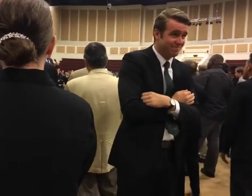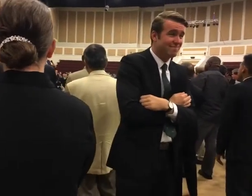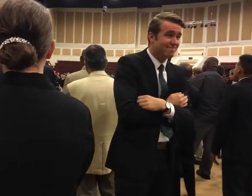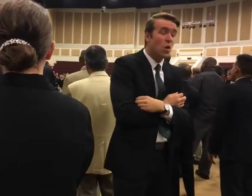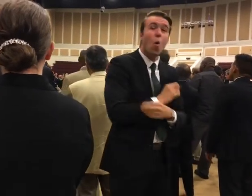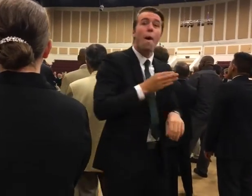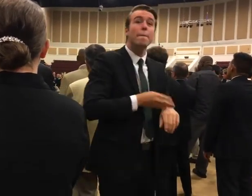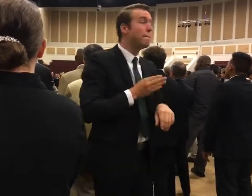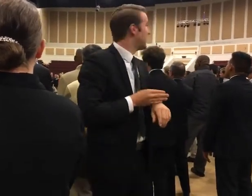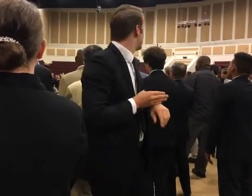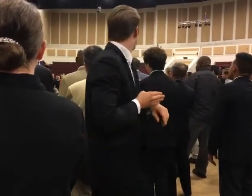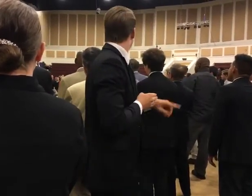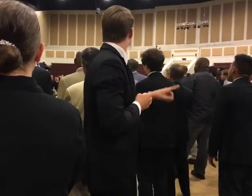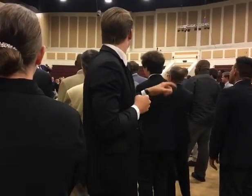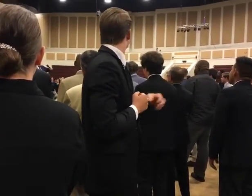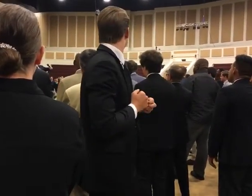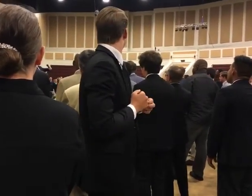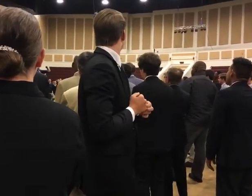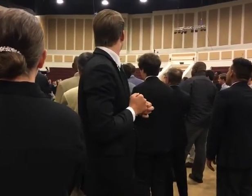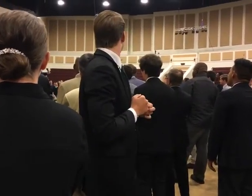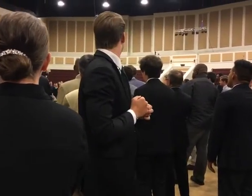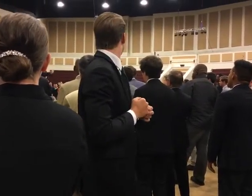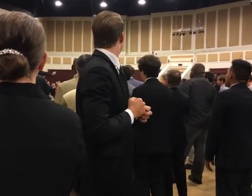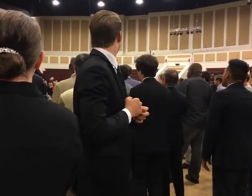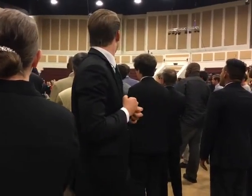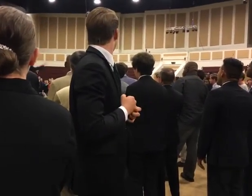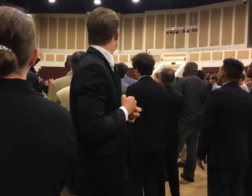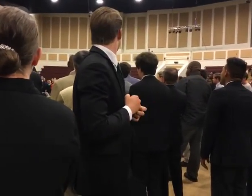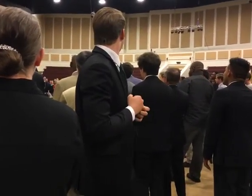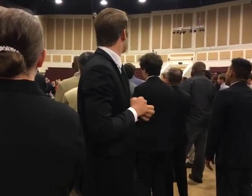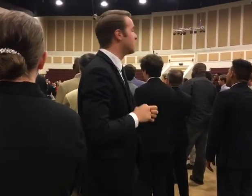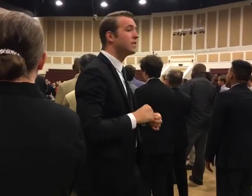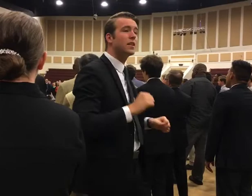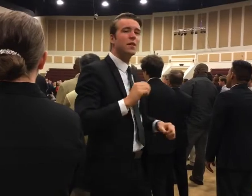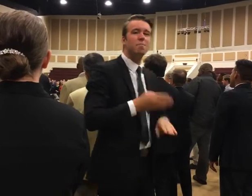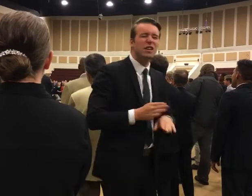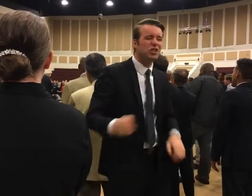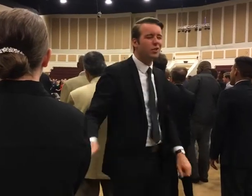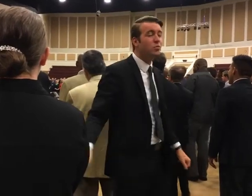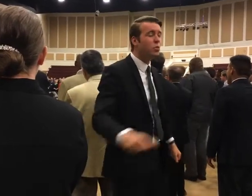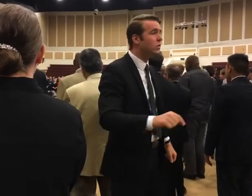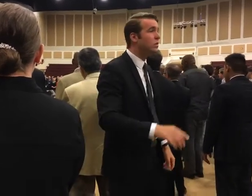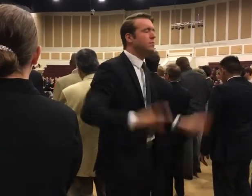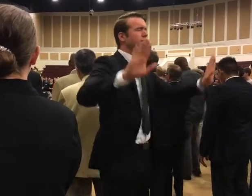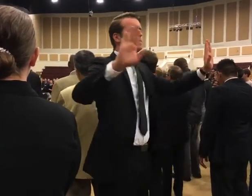The bishop kind of does that long. And you go.